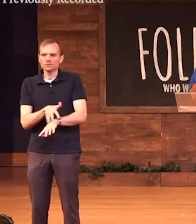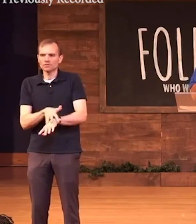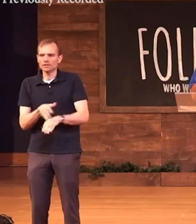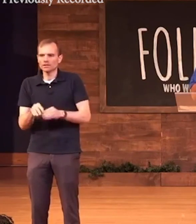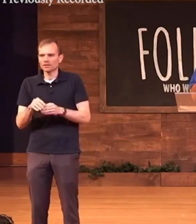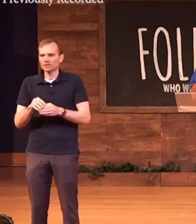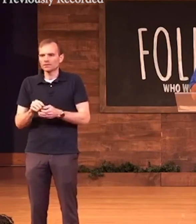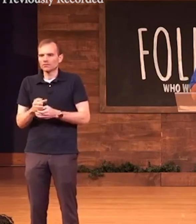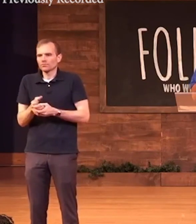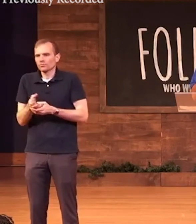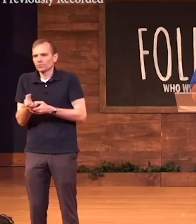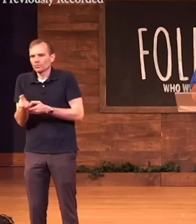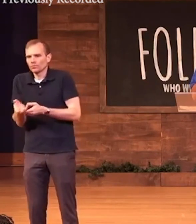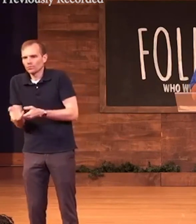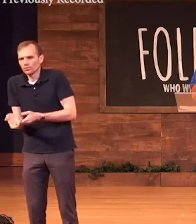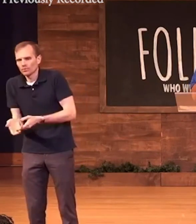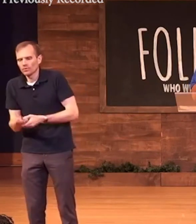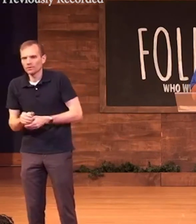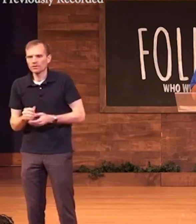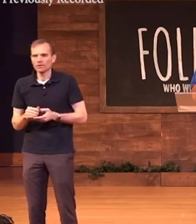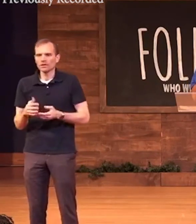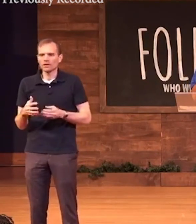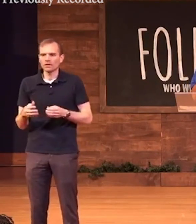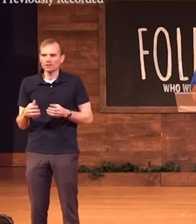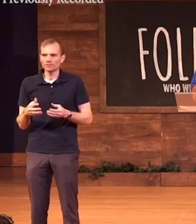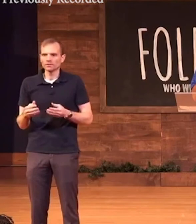And to me,